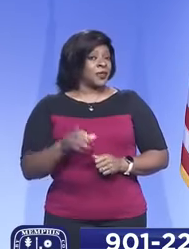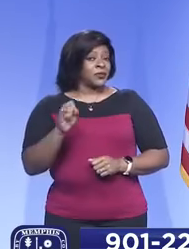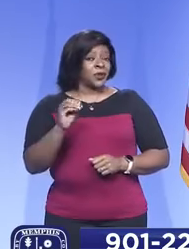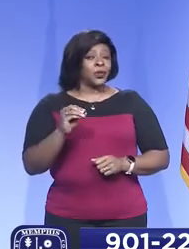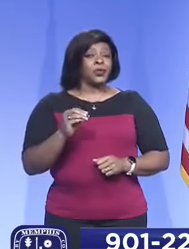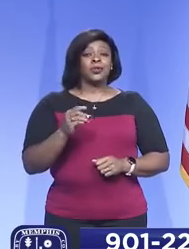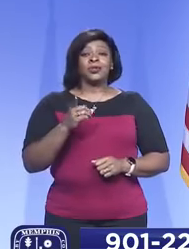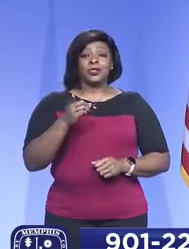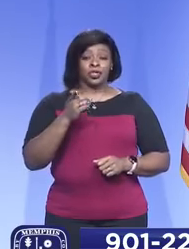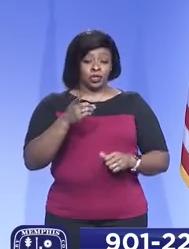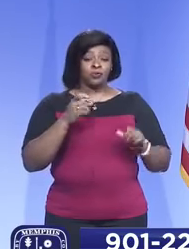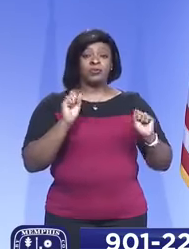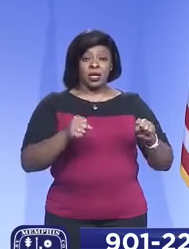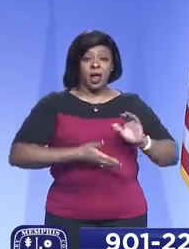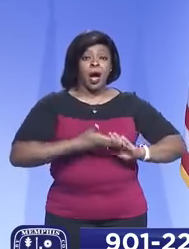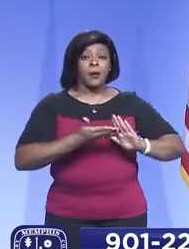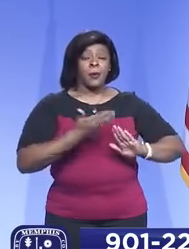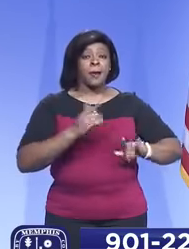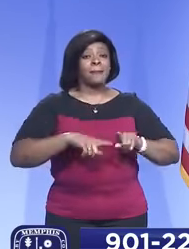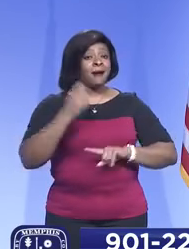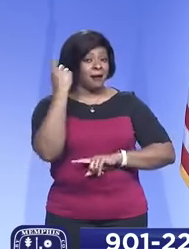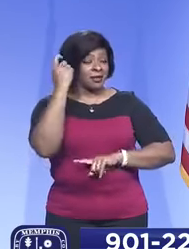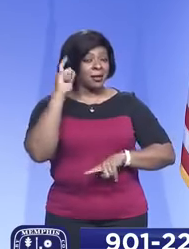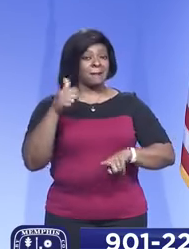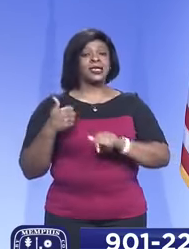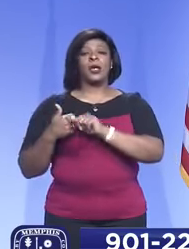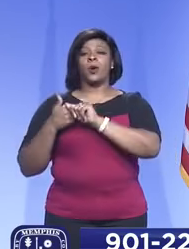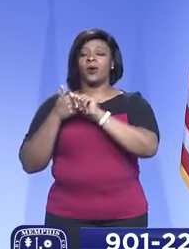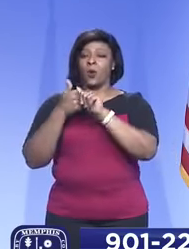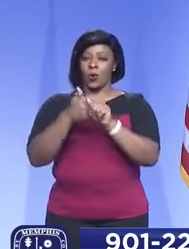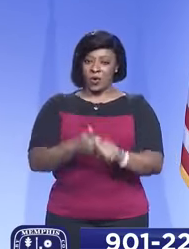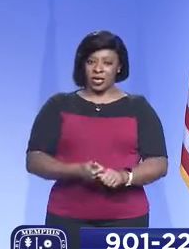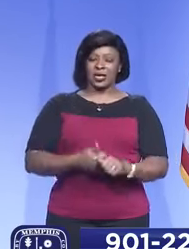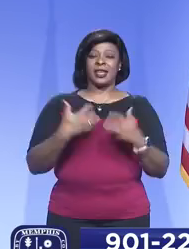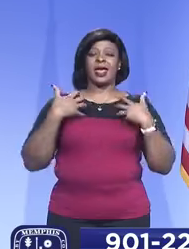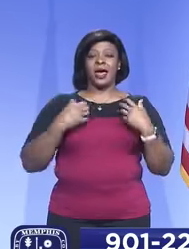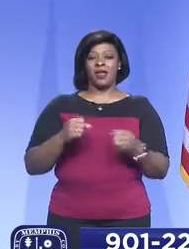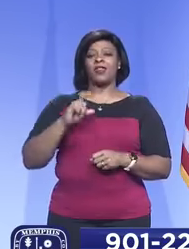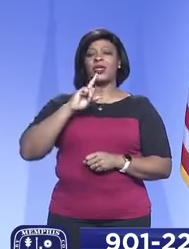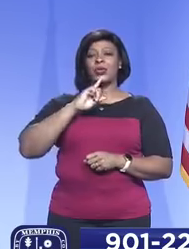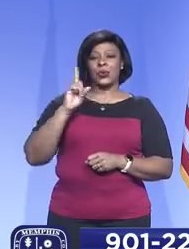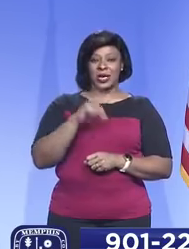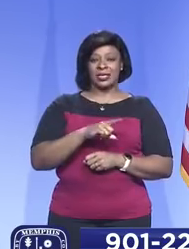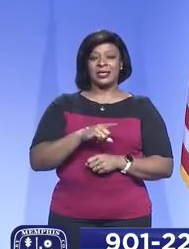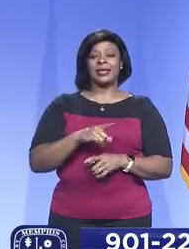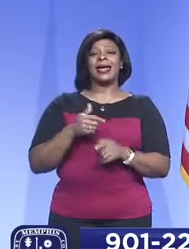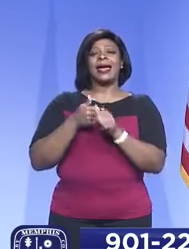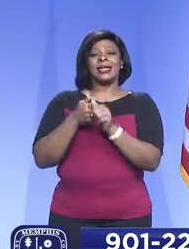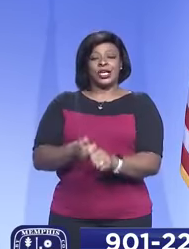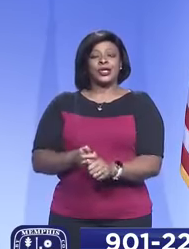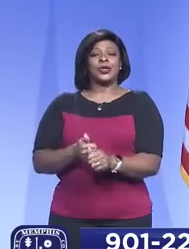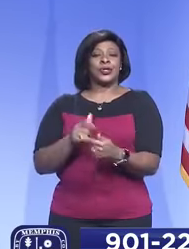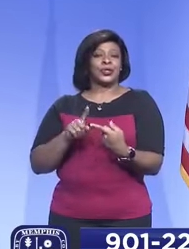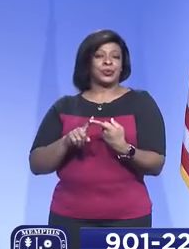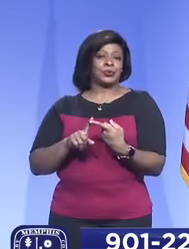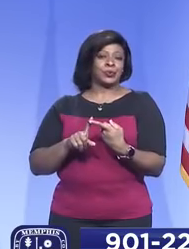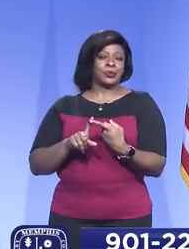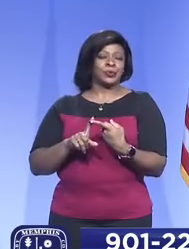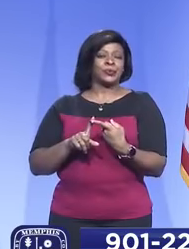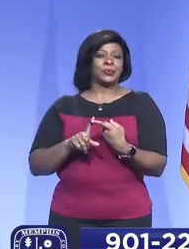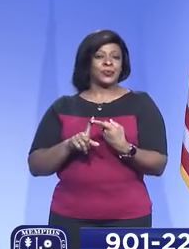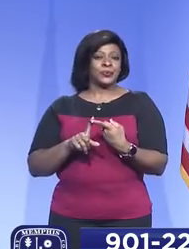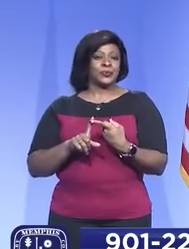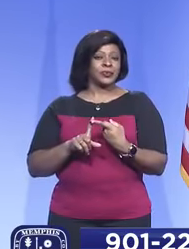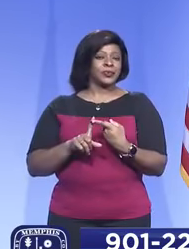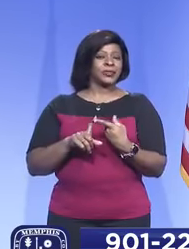you're able to operate, but you must do according to the Health Directive and adhere to